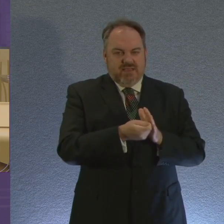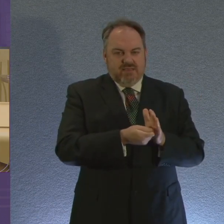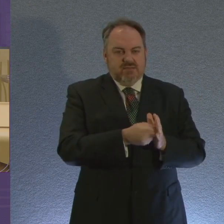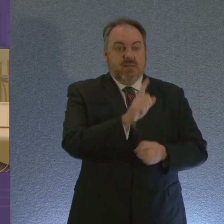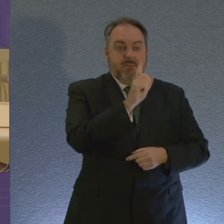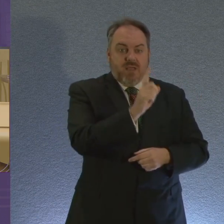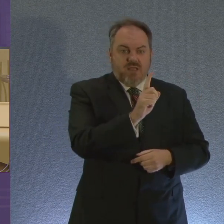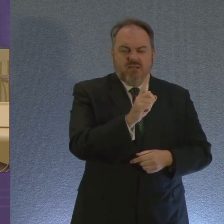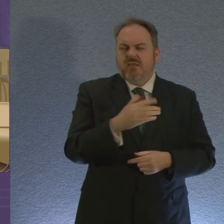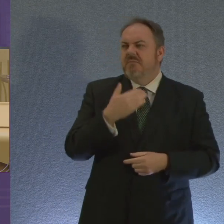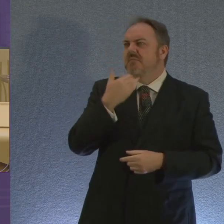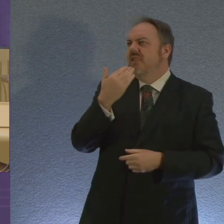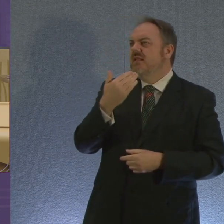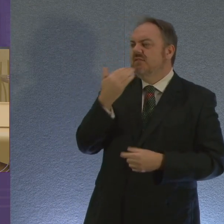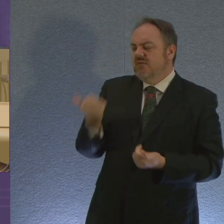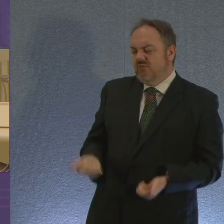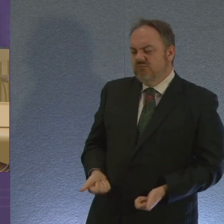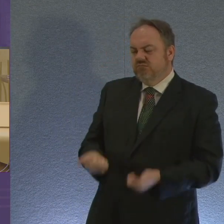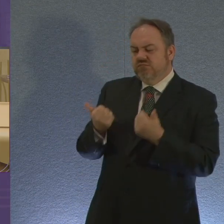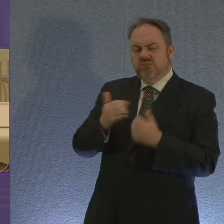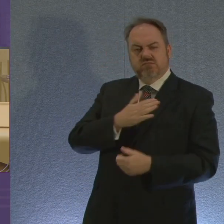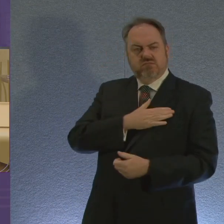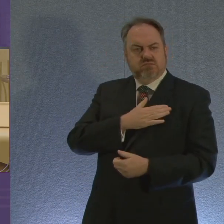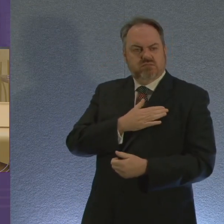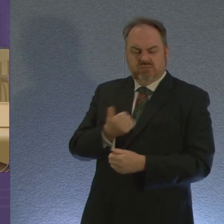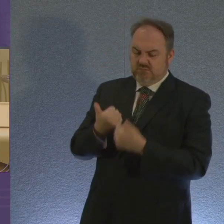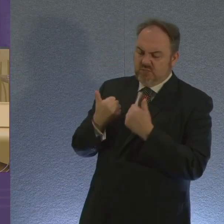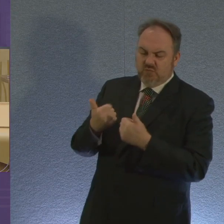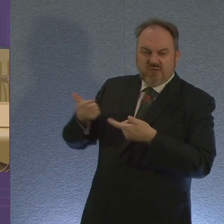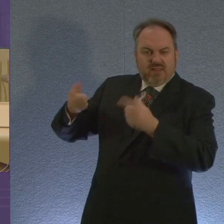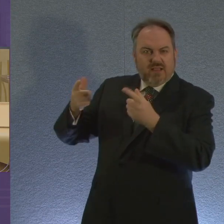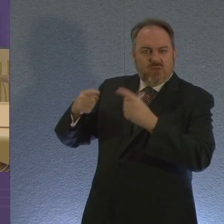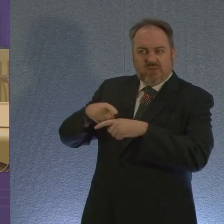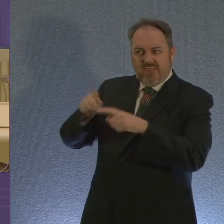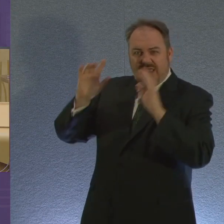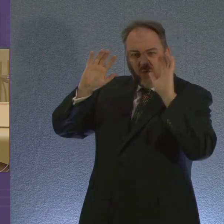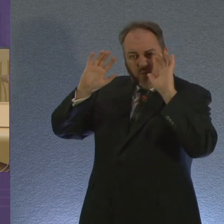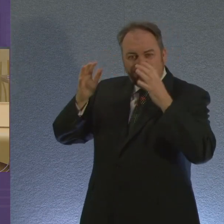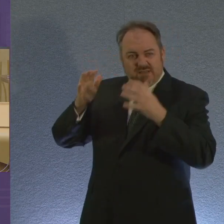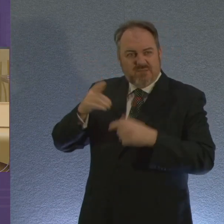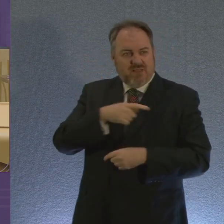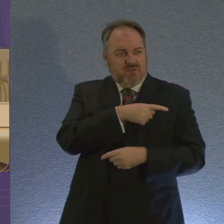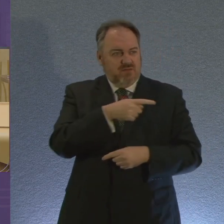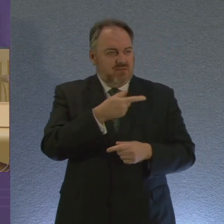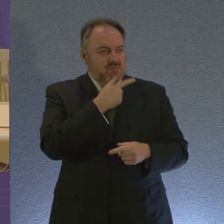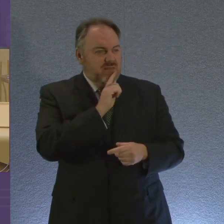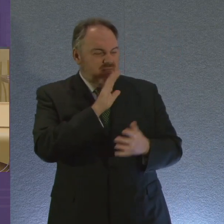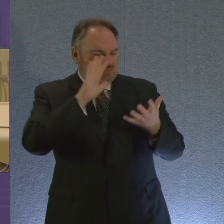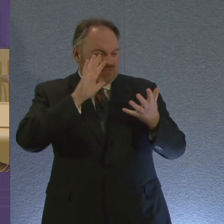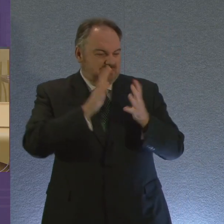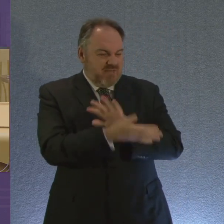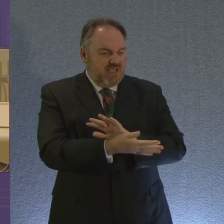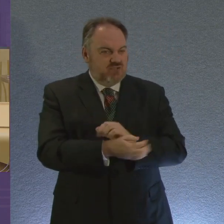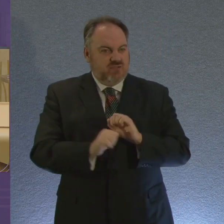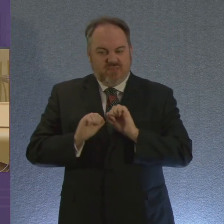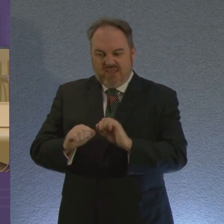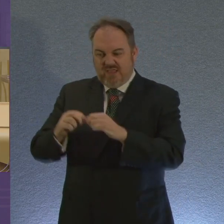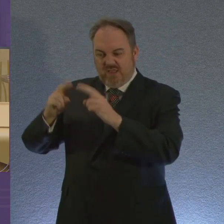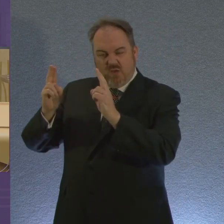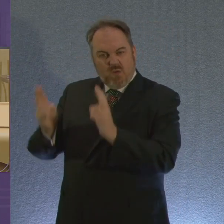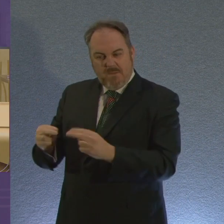good, decent landlords as well. They are worried about their properties being trashed, the rent not being paid, and also